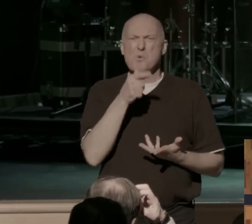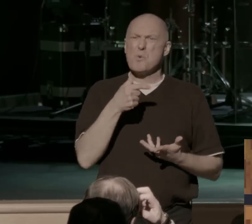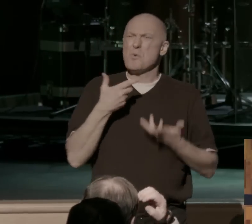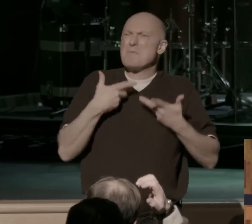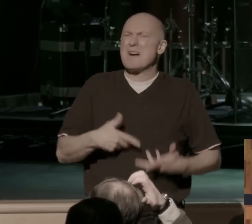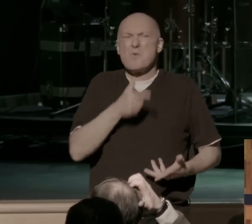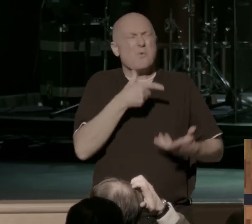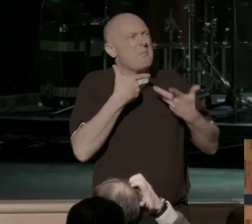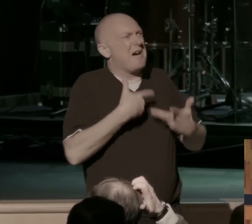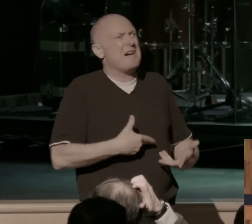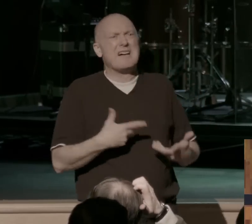Don't leave here alone.